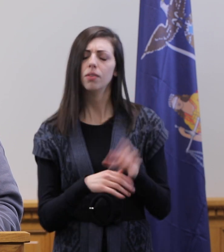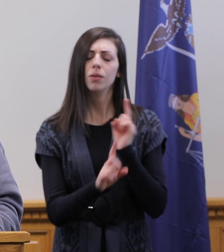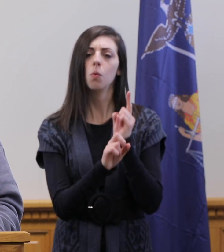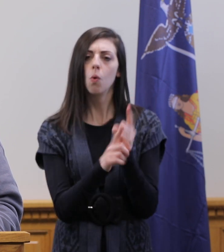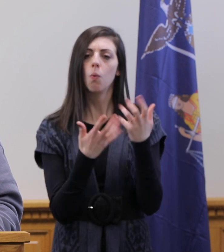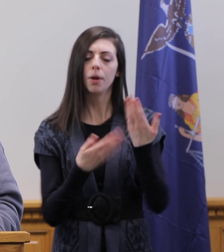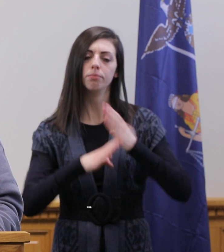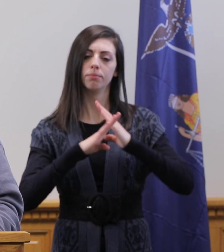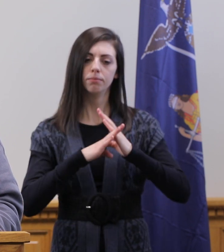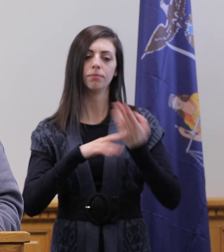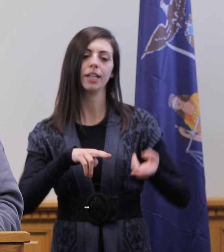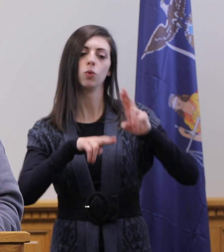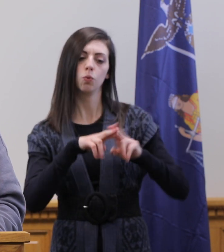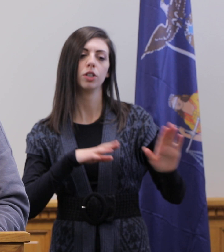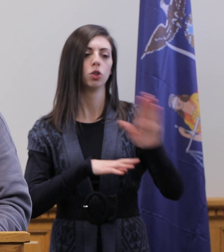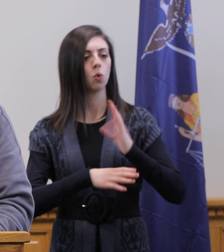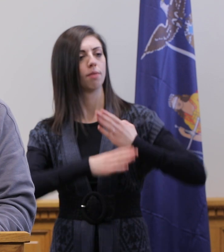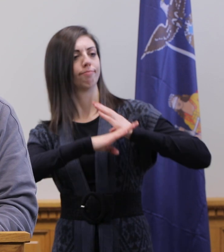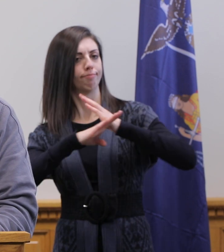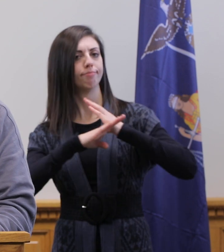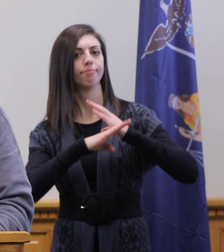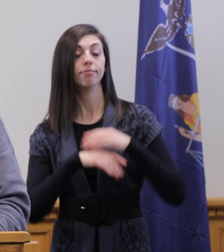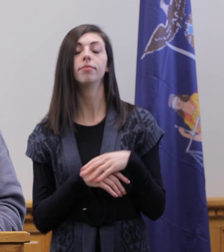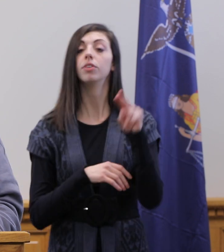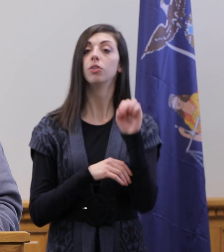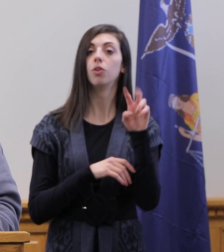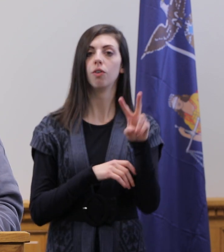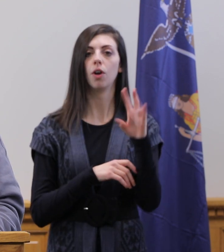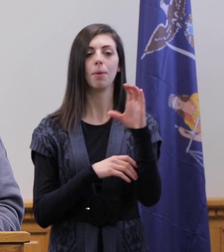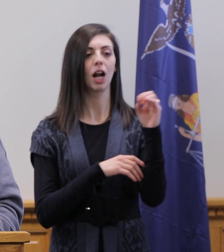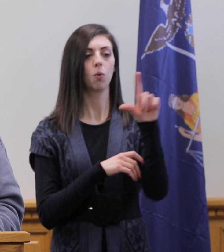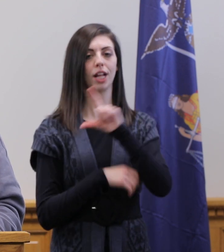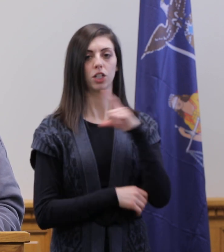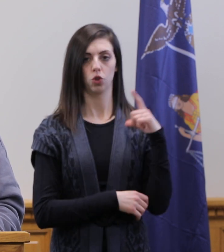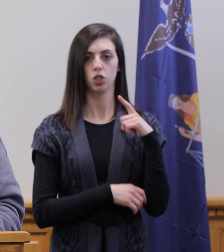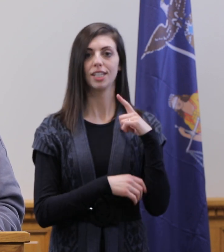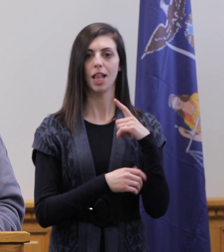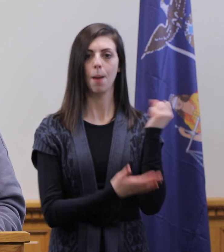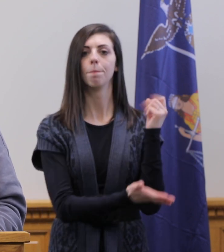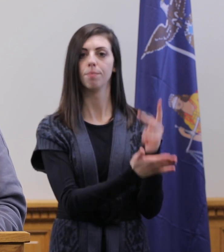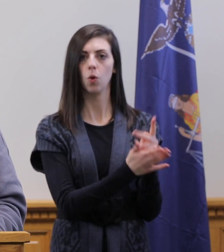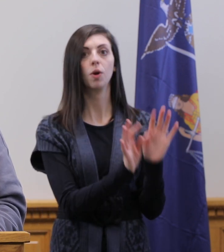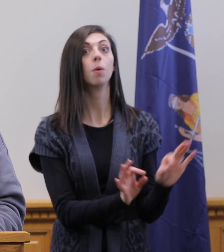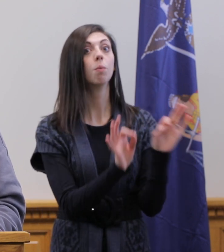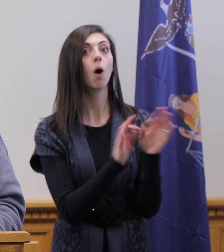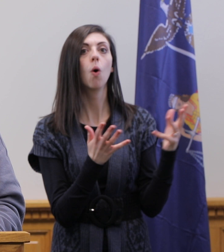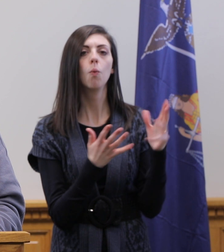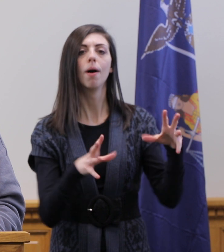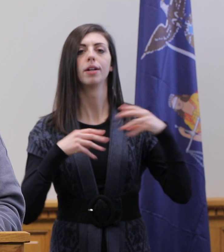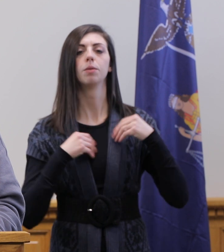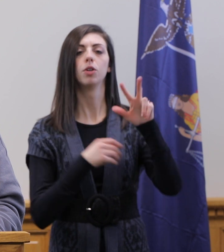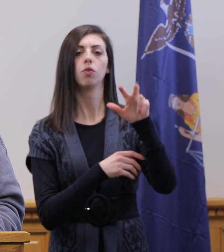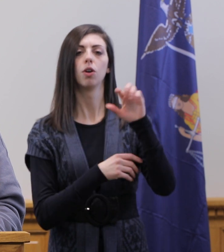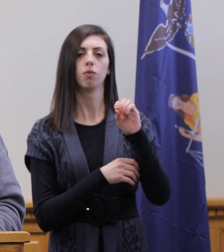public immunity. In November, the county legislature approved a very important resolution to accept a